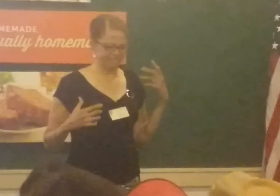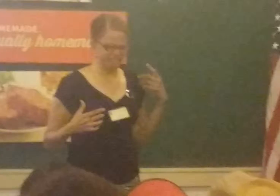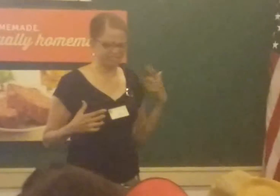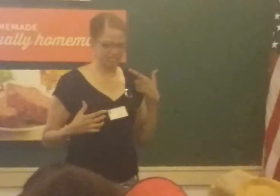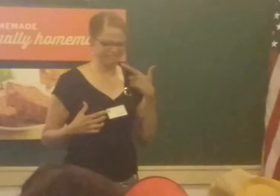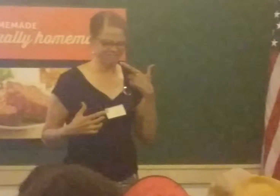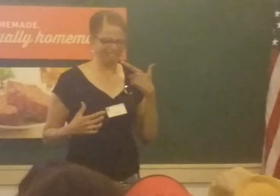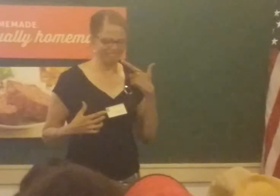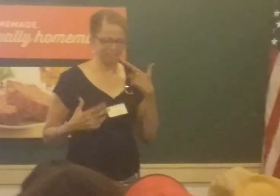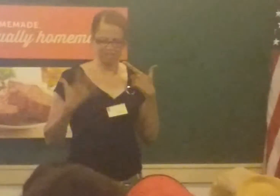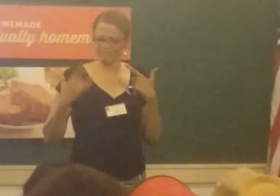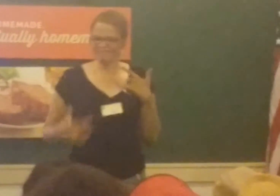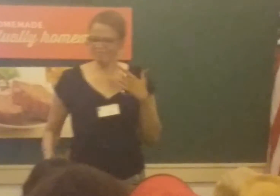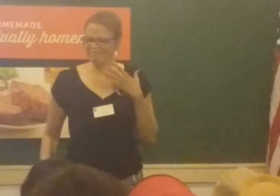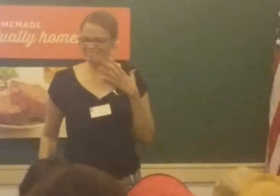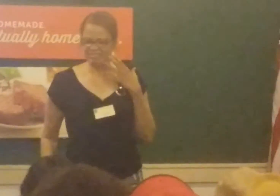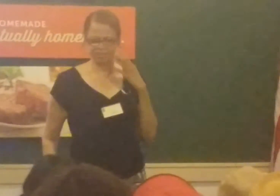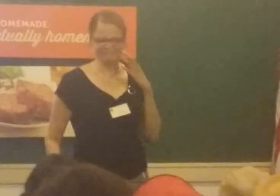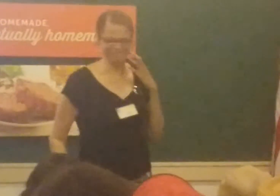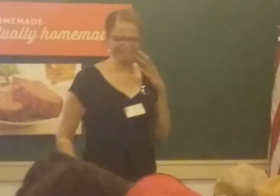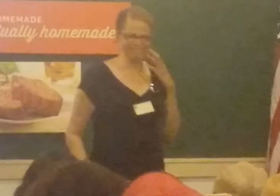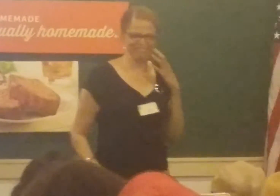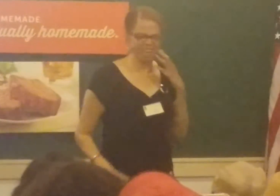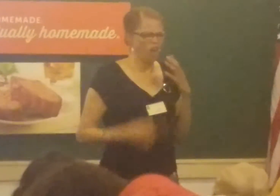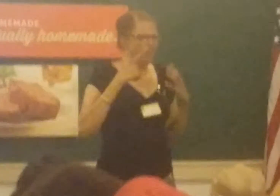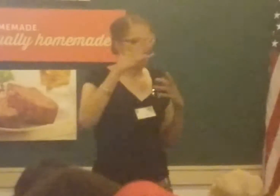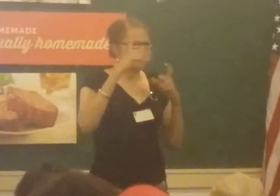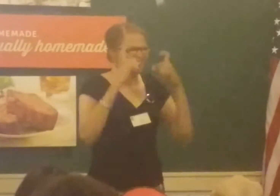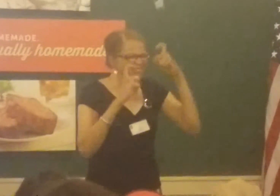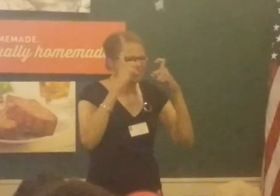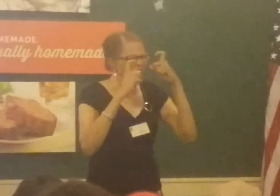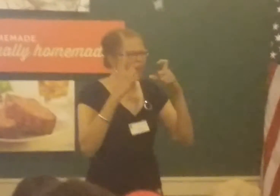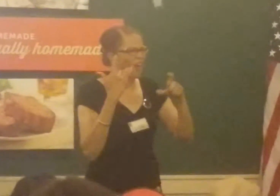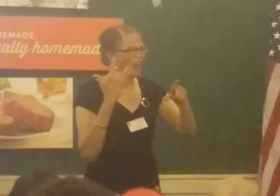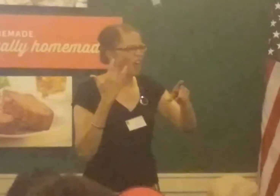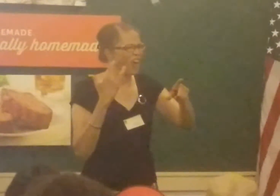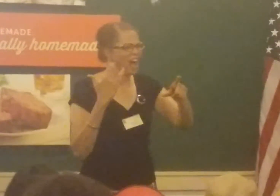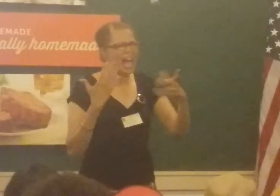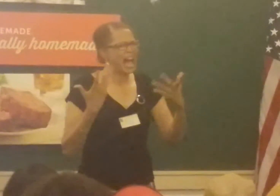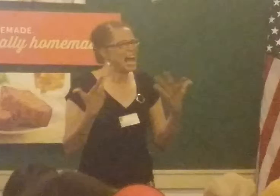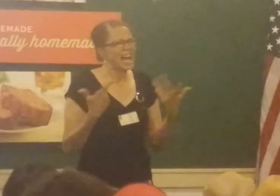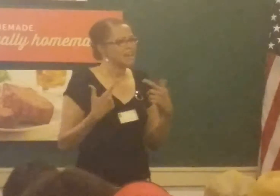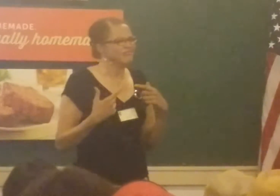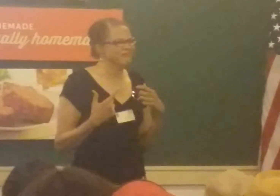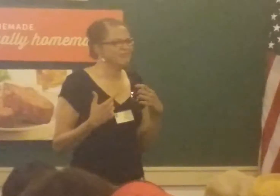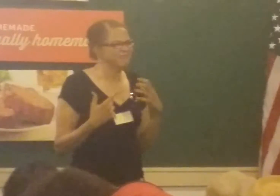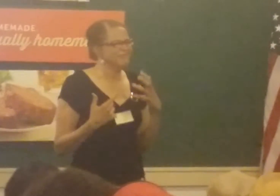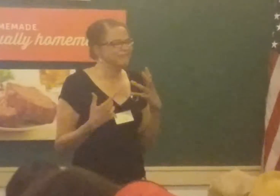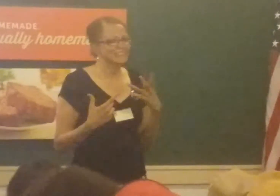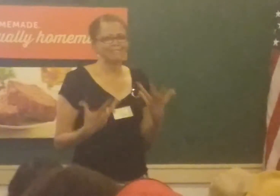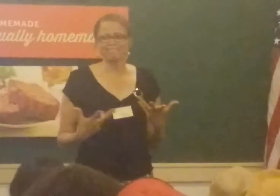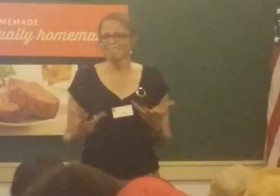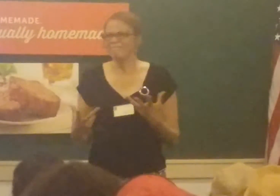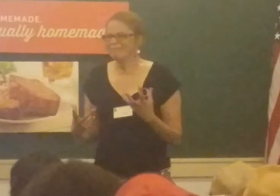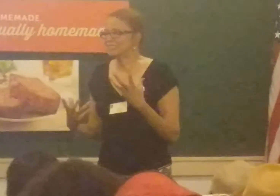that turmoil inside and it comes out of your face. And you see all of that. Why are you changing your facial expressions? You have